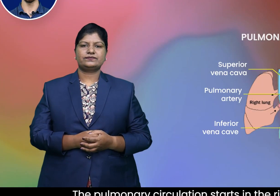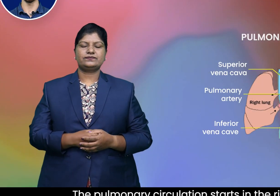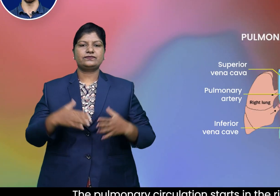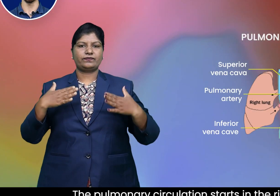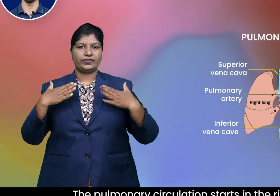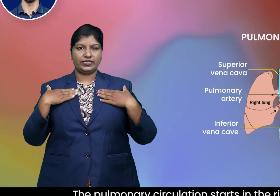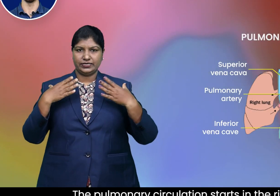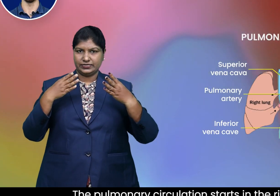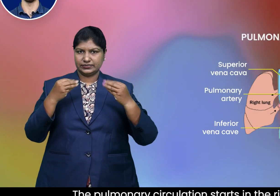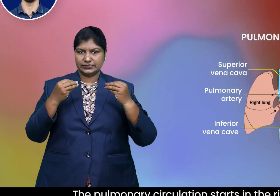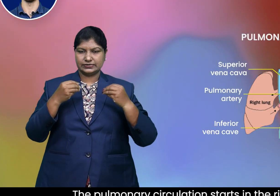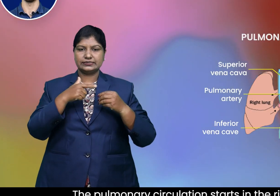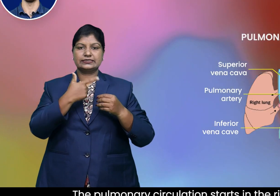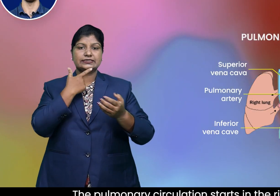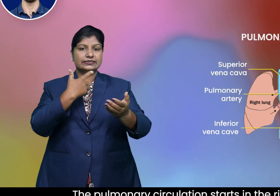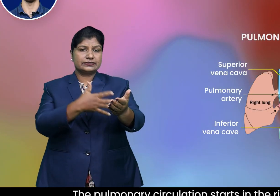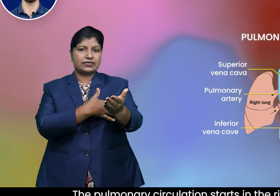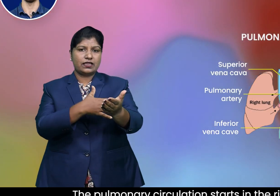Pulmonary circulation.